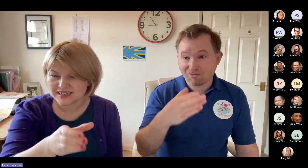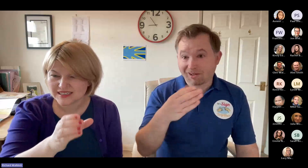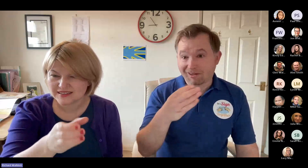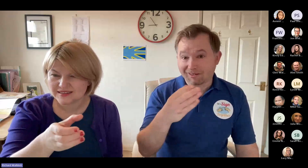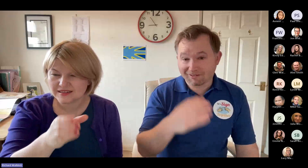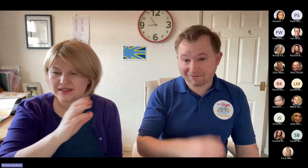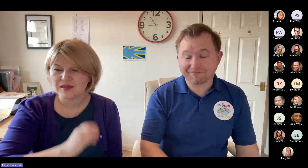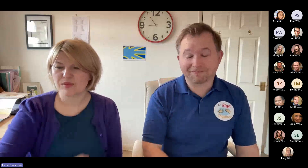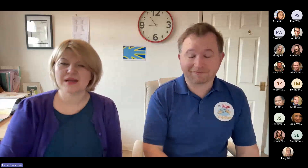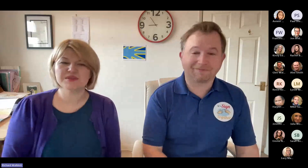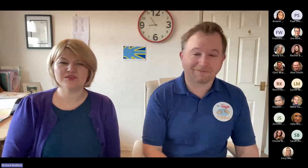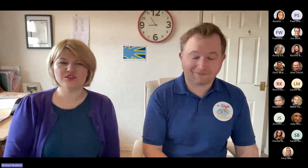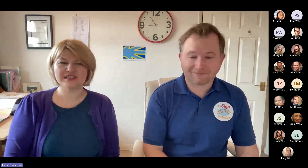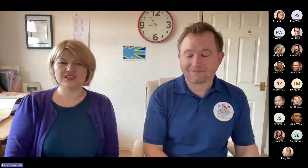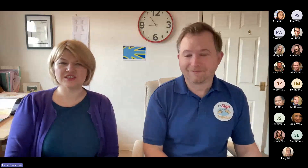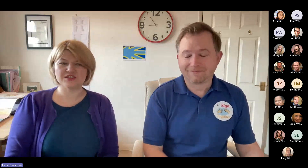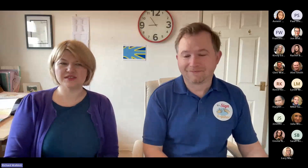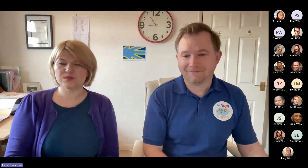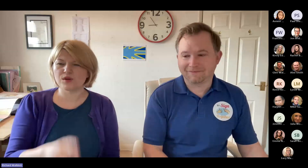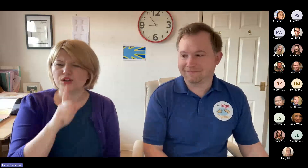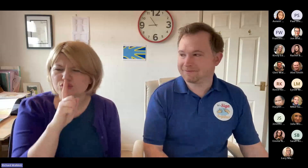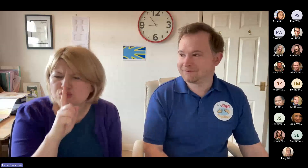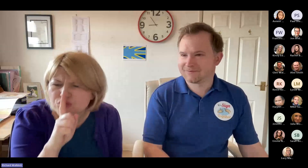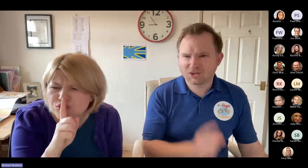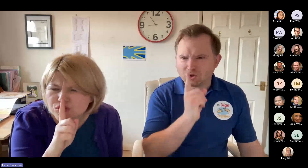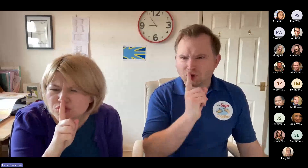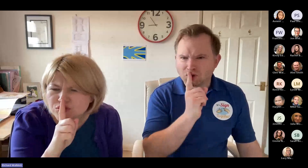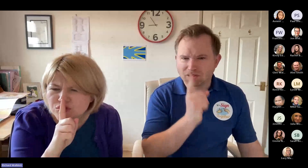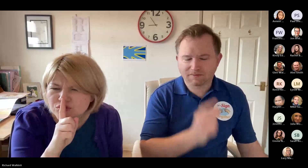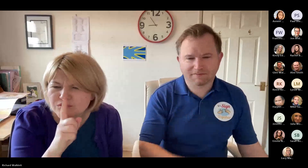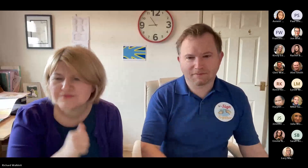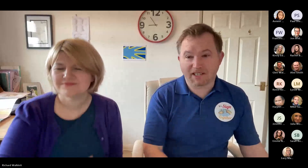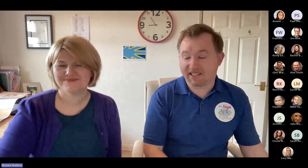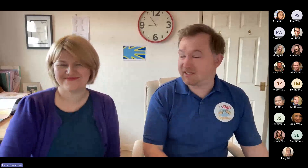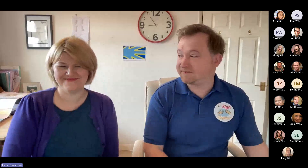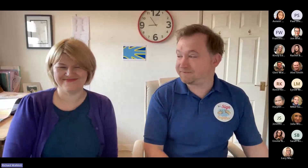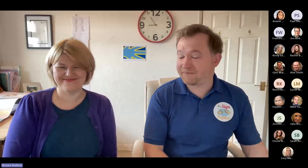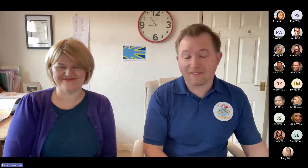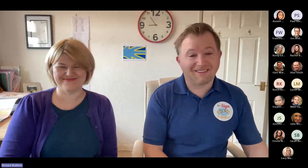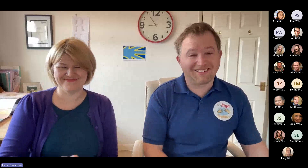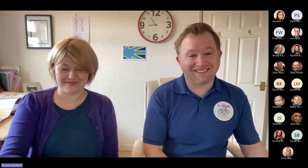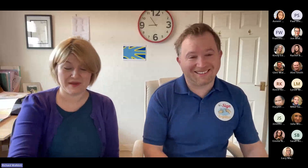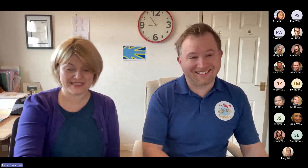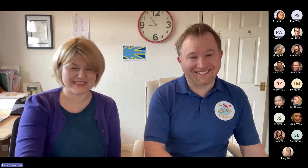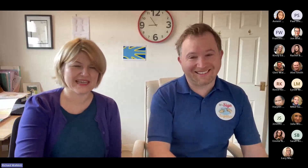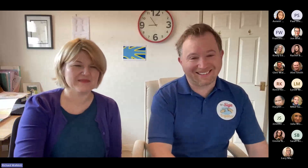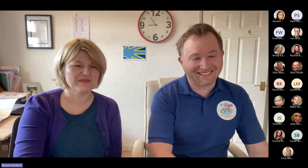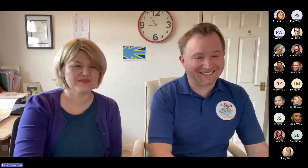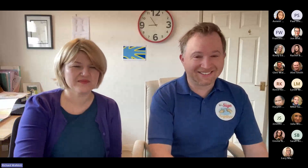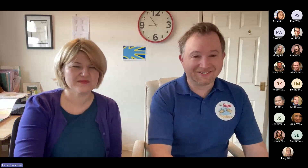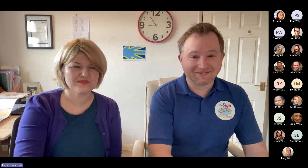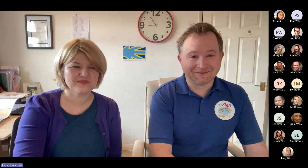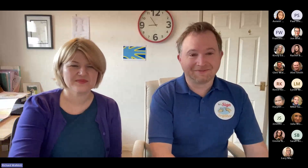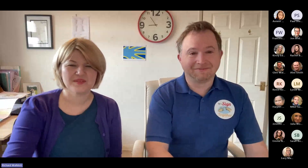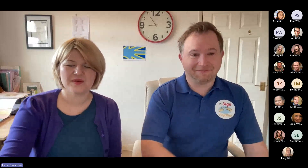drink. Perhaps some of your teachers use this one. Mine did. Mine did, yeah.